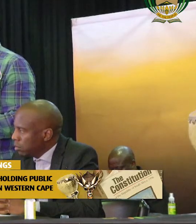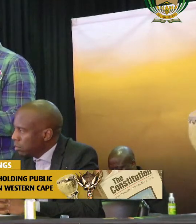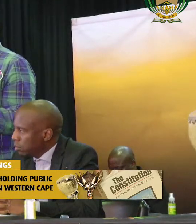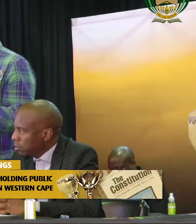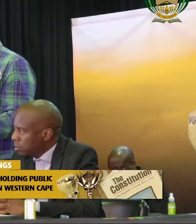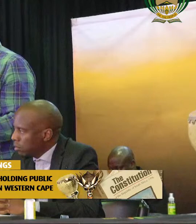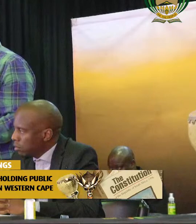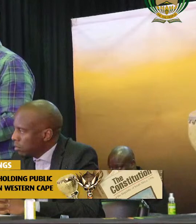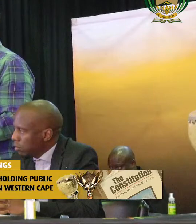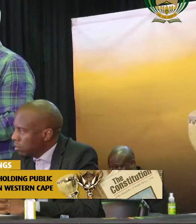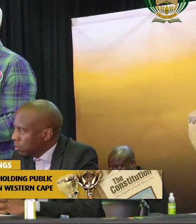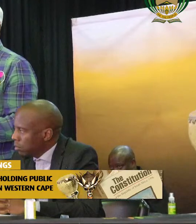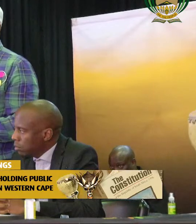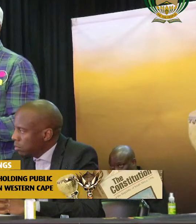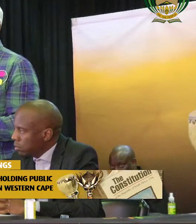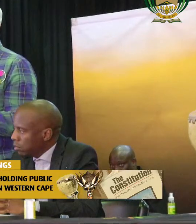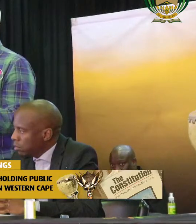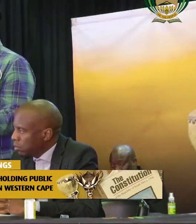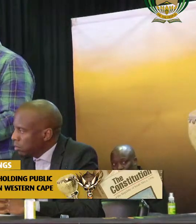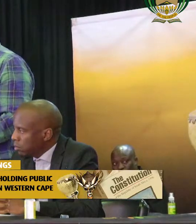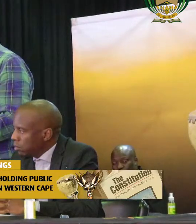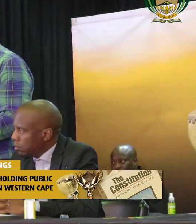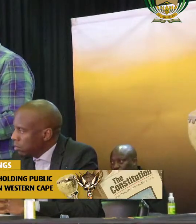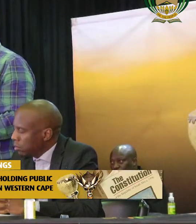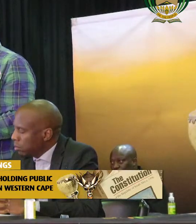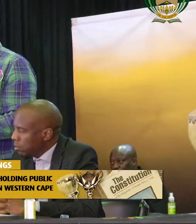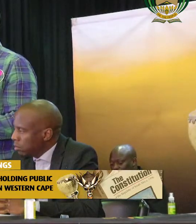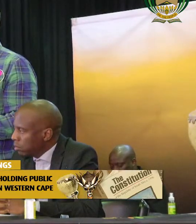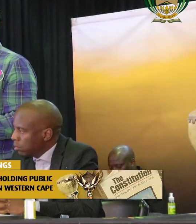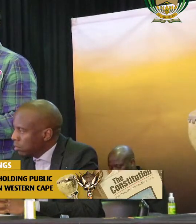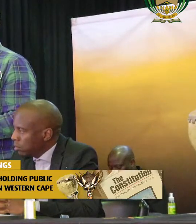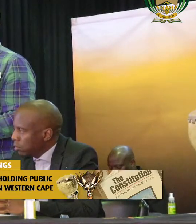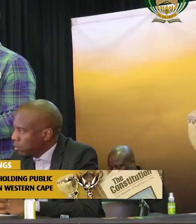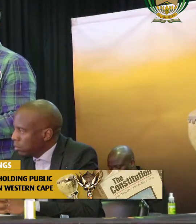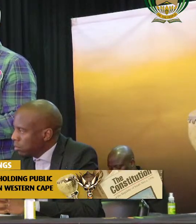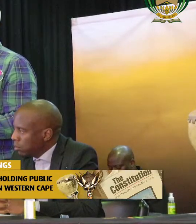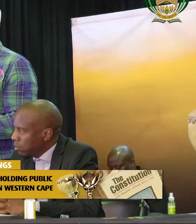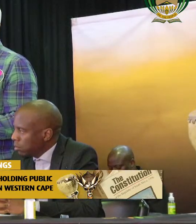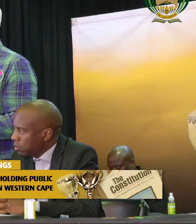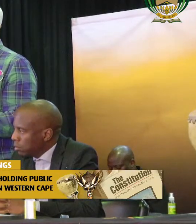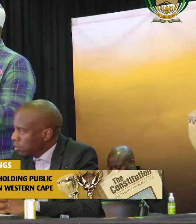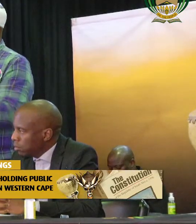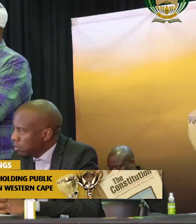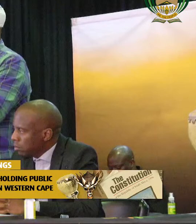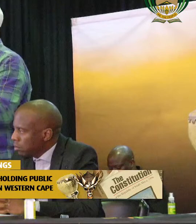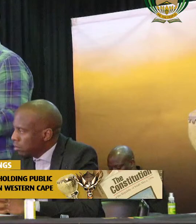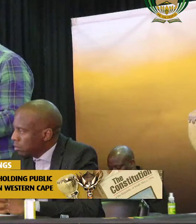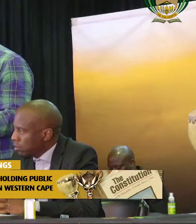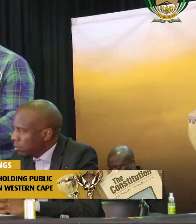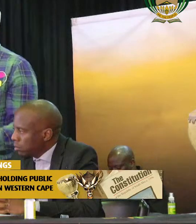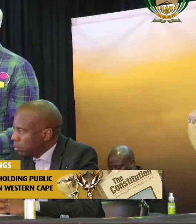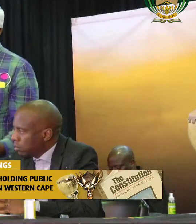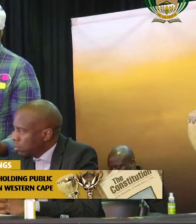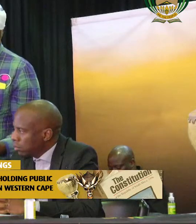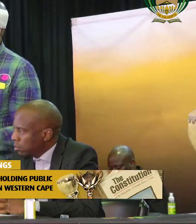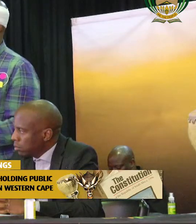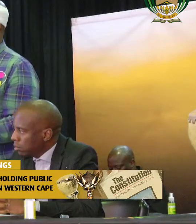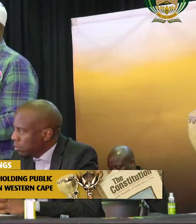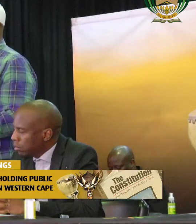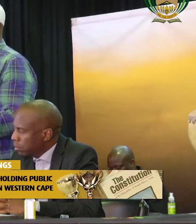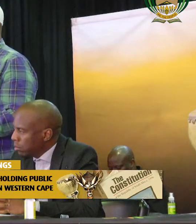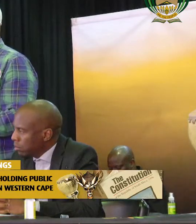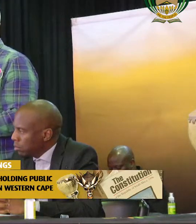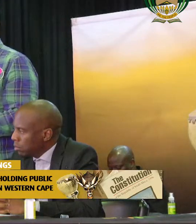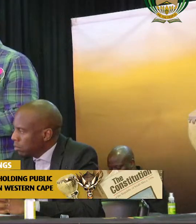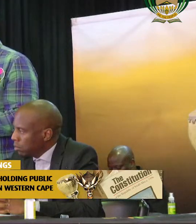incorrect when we received the communication that there will be catering. As the member, the